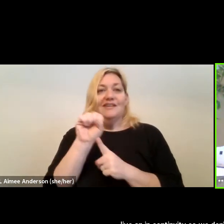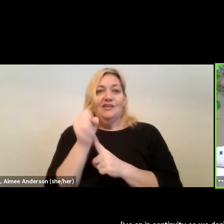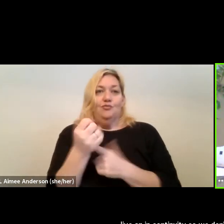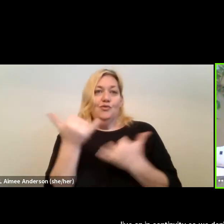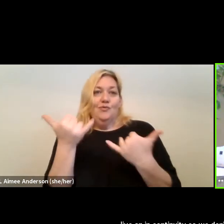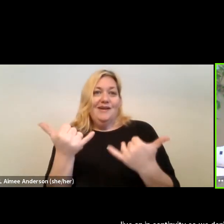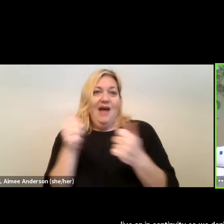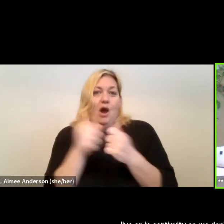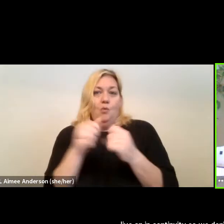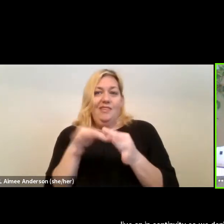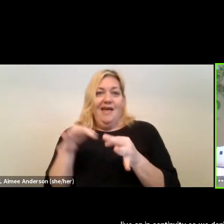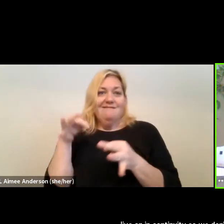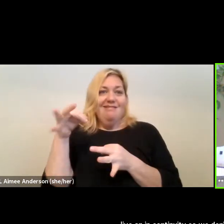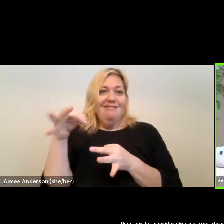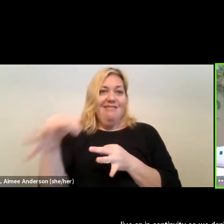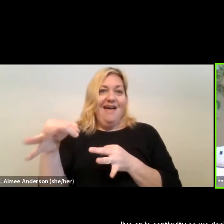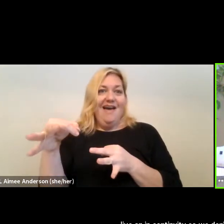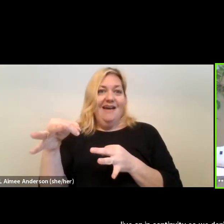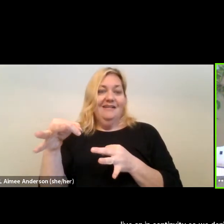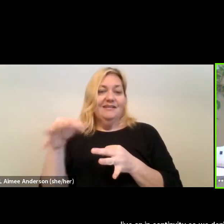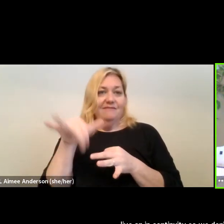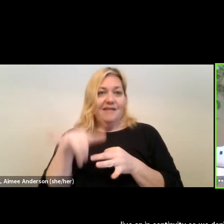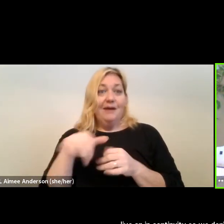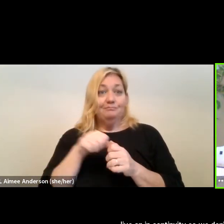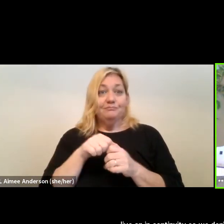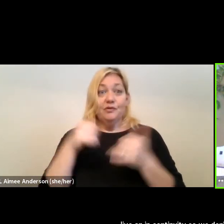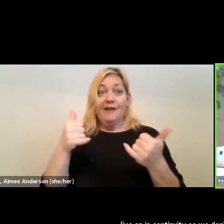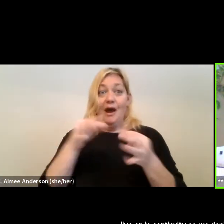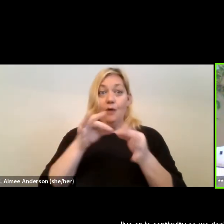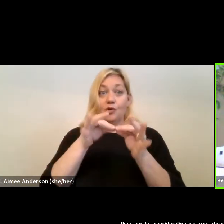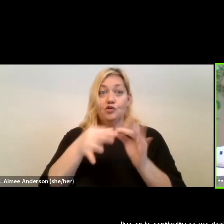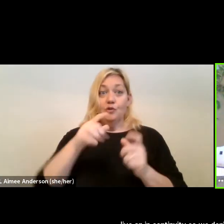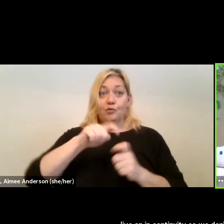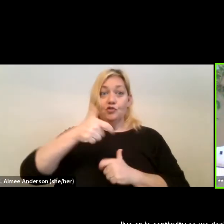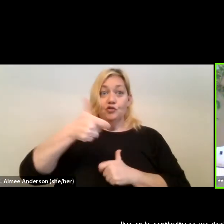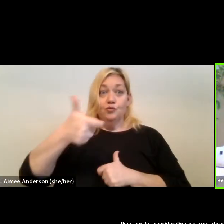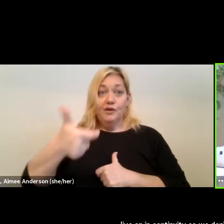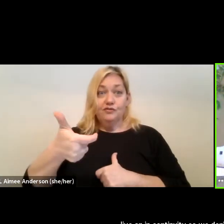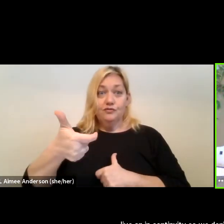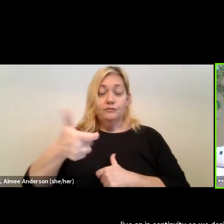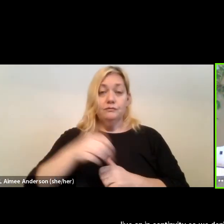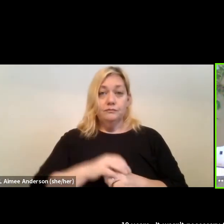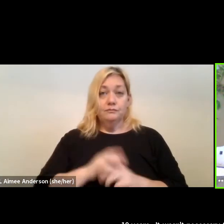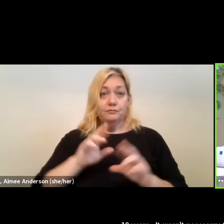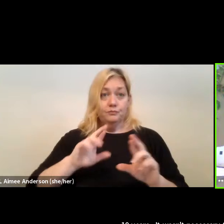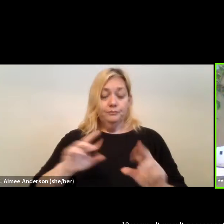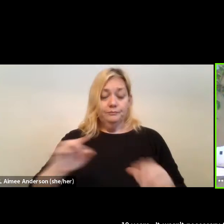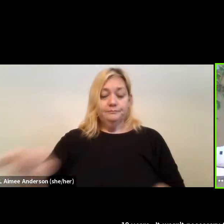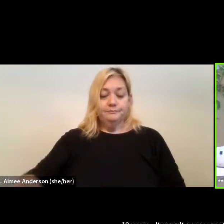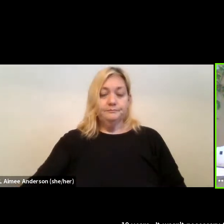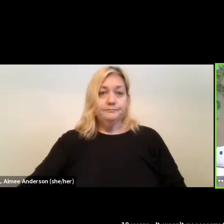of what we've had to deal with. And Mr. King, would you like to add something?